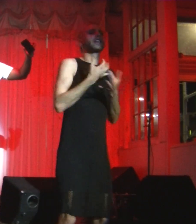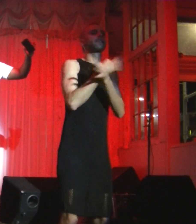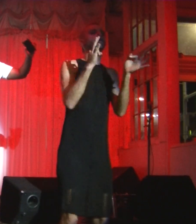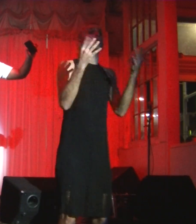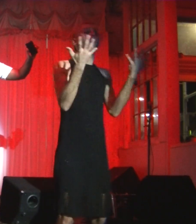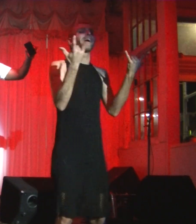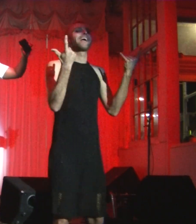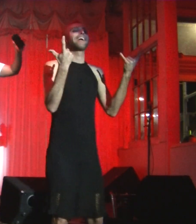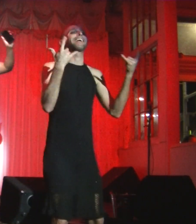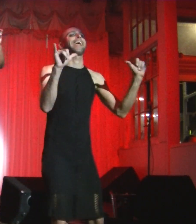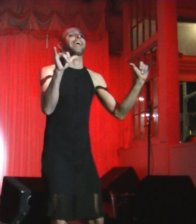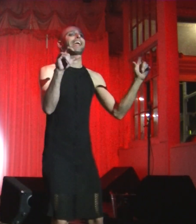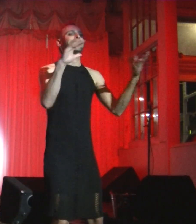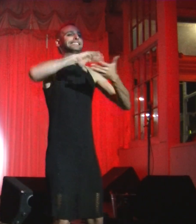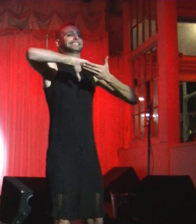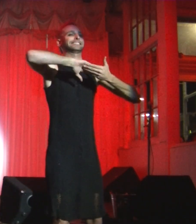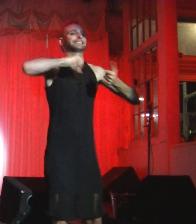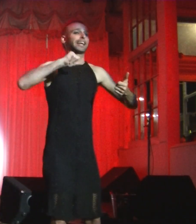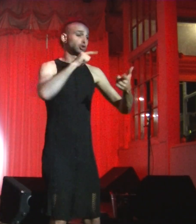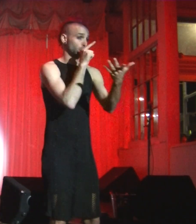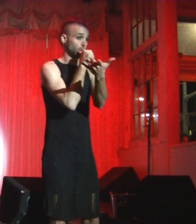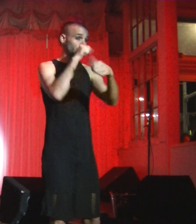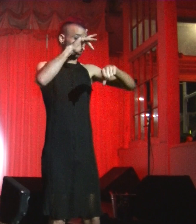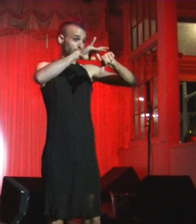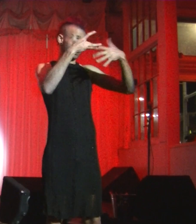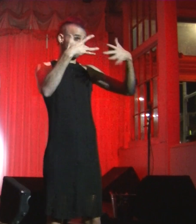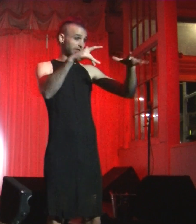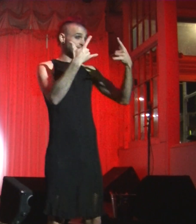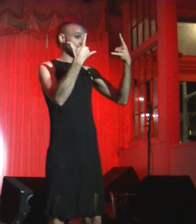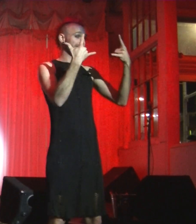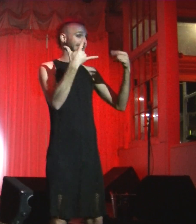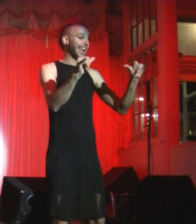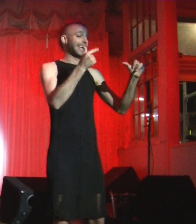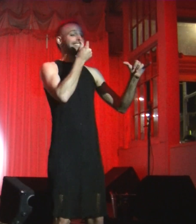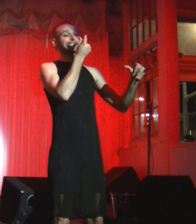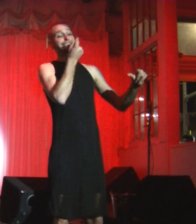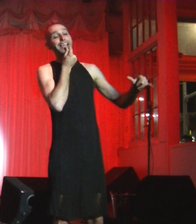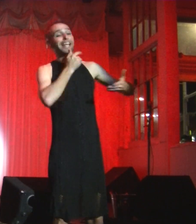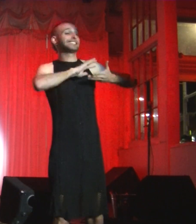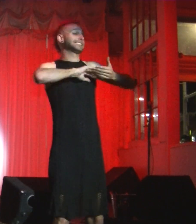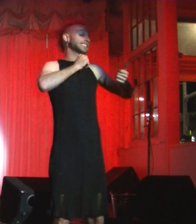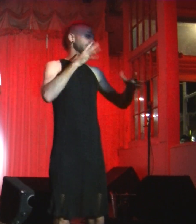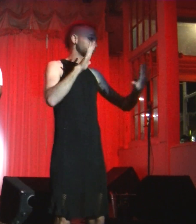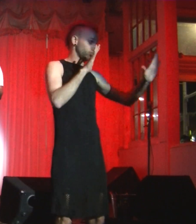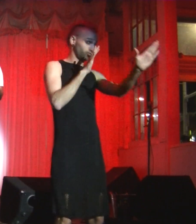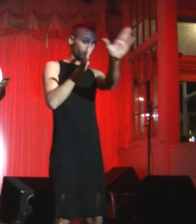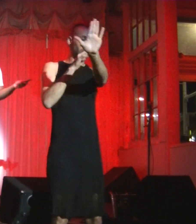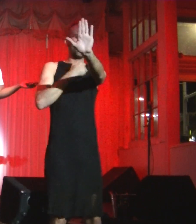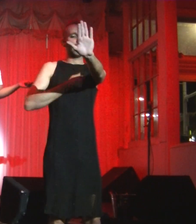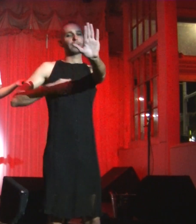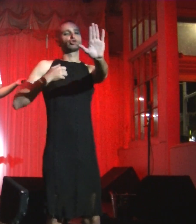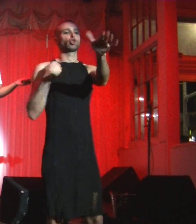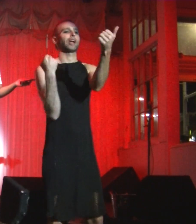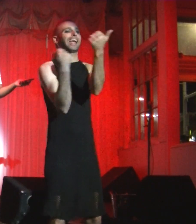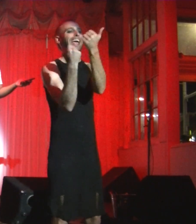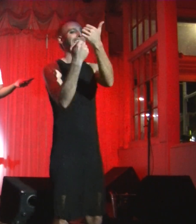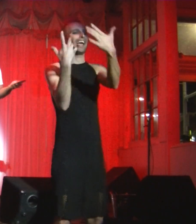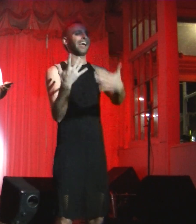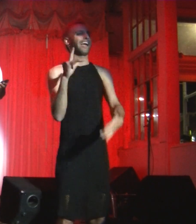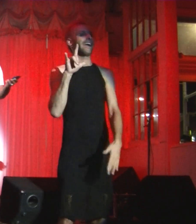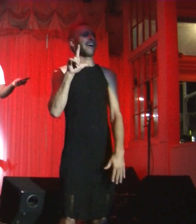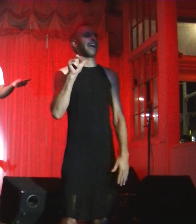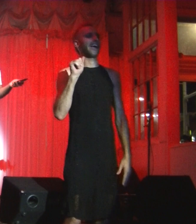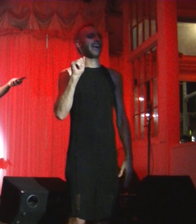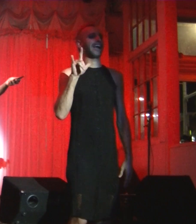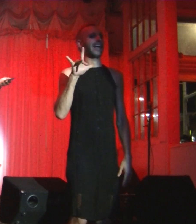sex? Yes? All right. I'm sorry for the allies. This might make you uncomfortable,